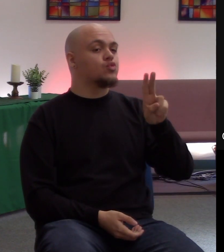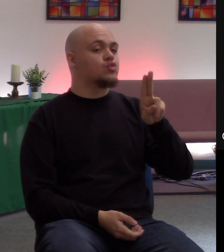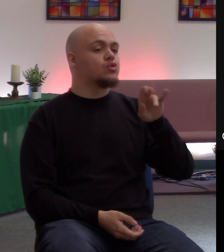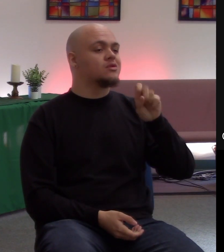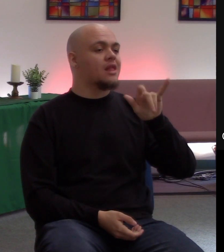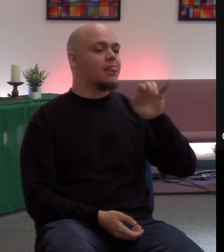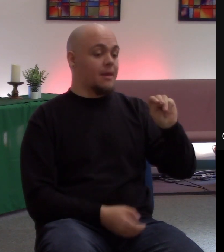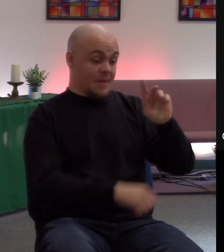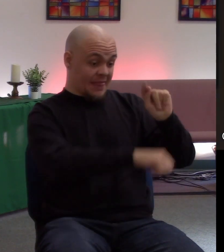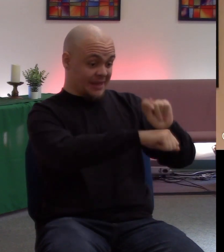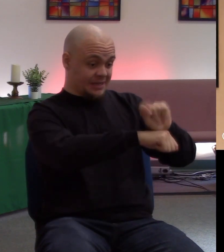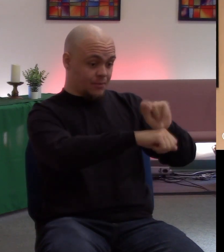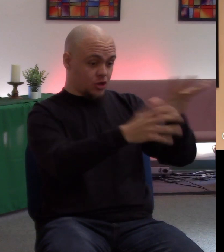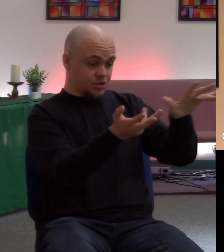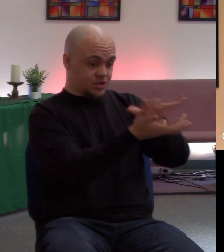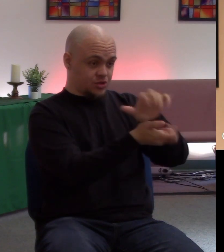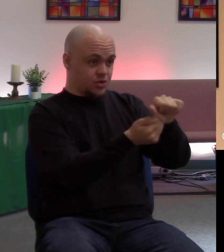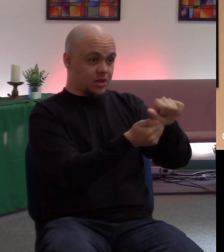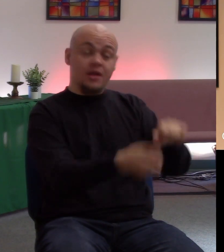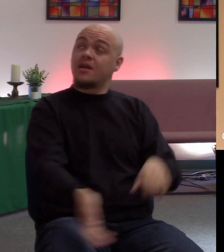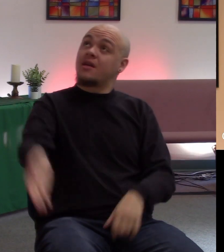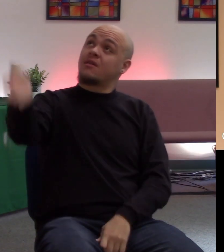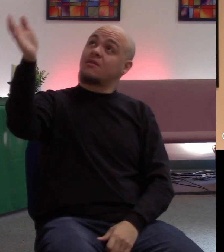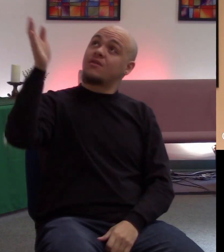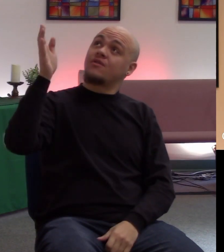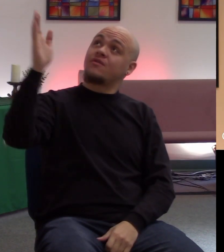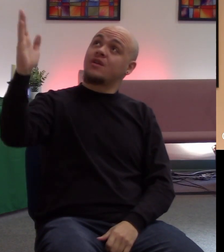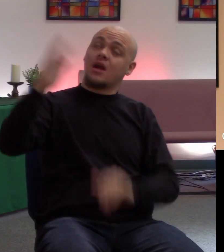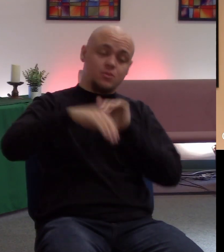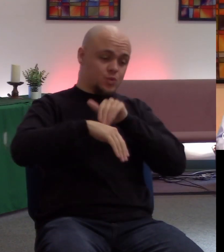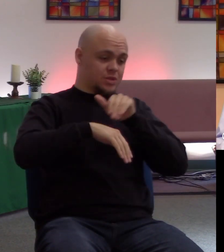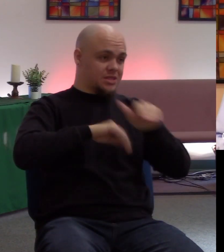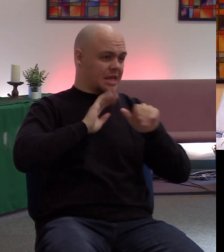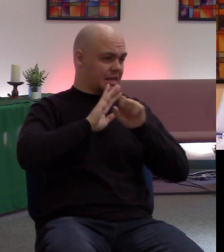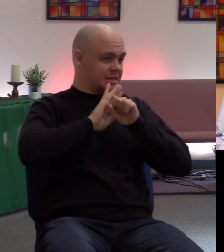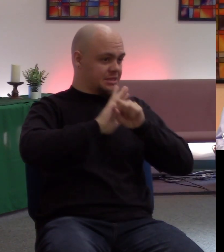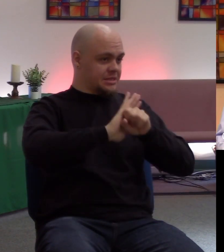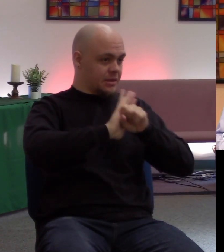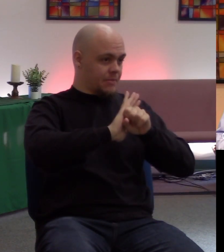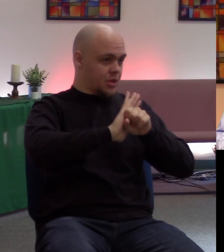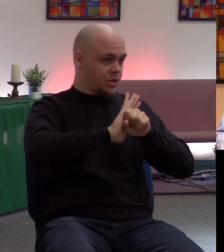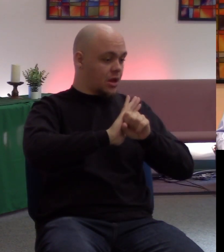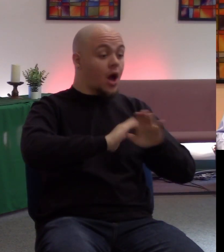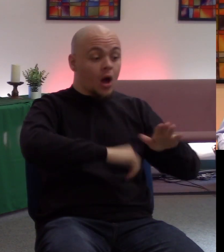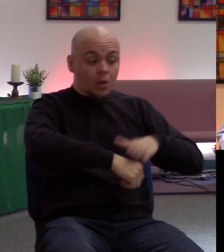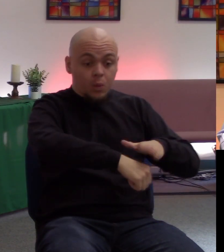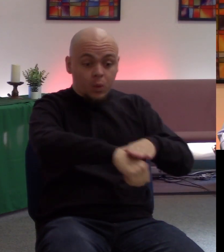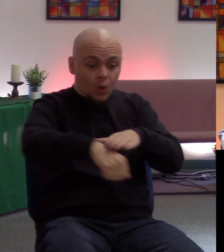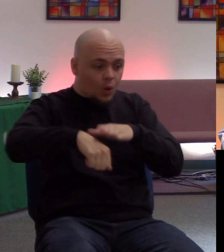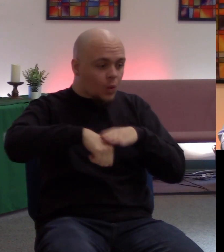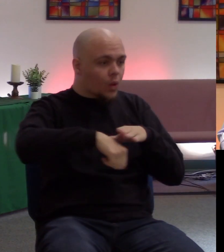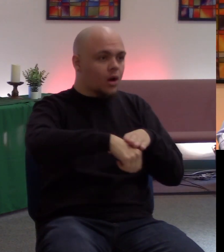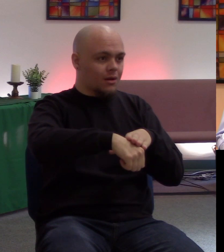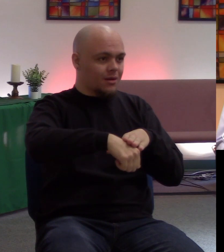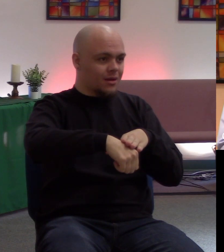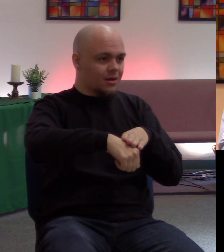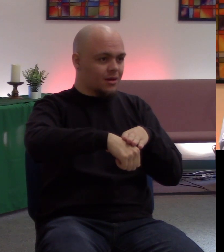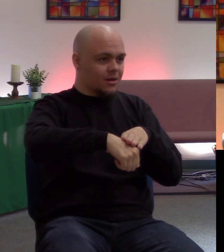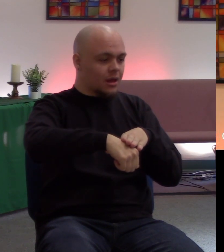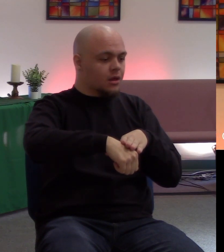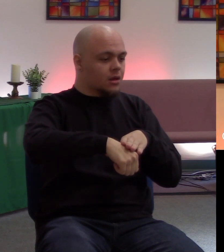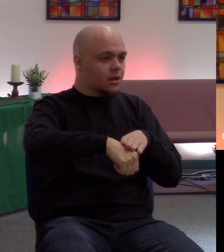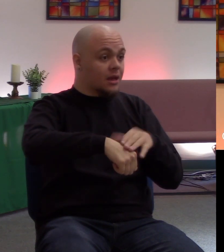The destruction of Jerusalem and the destruction of the temple. Now, you'd think if God were sending out some signs, if God's going to be